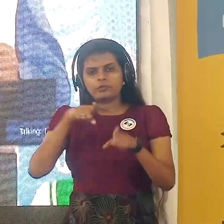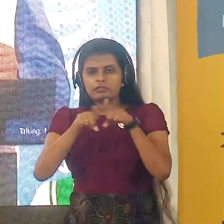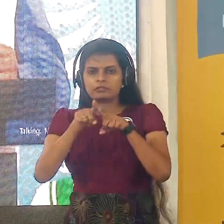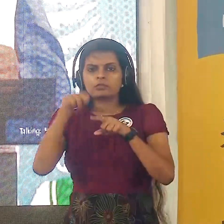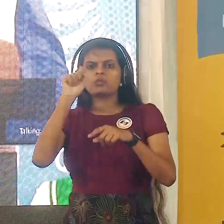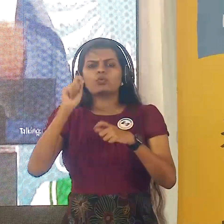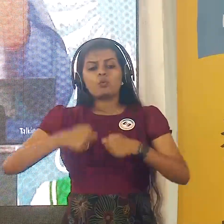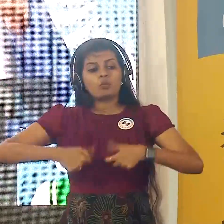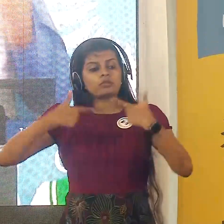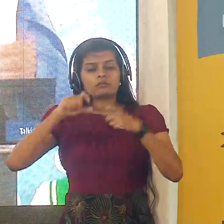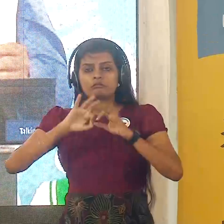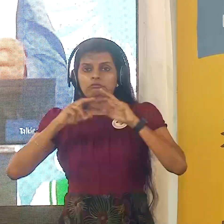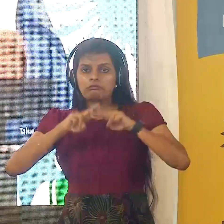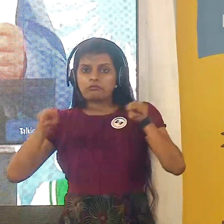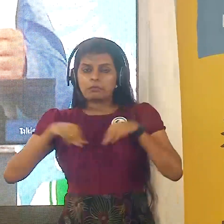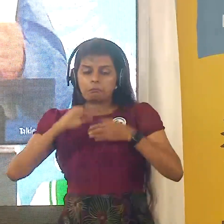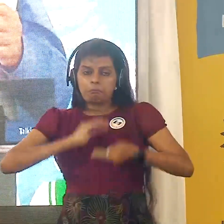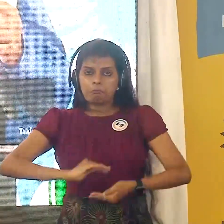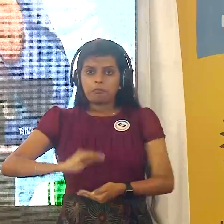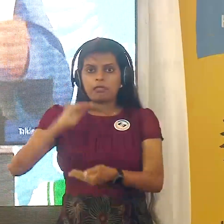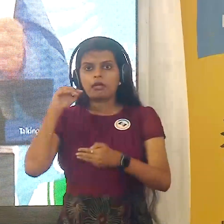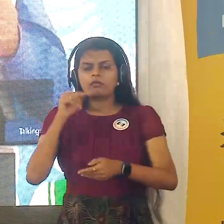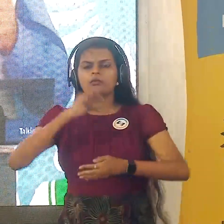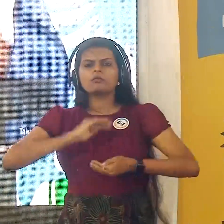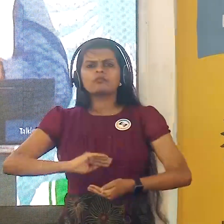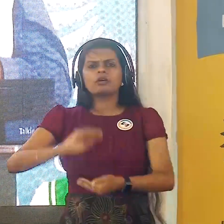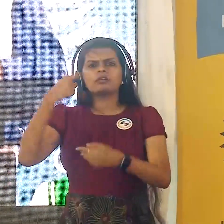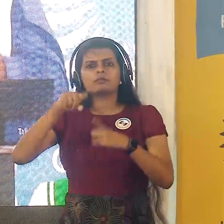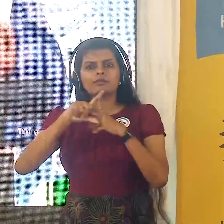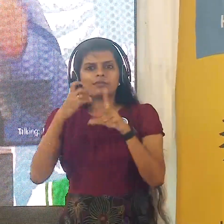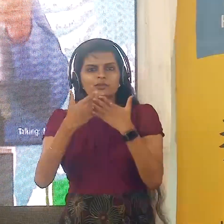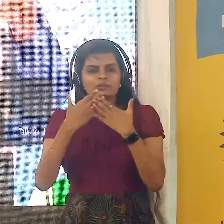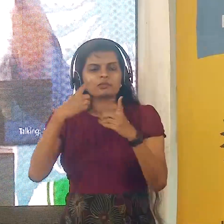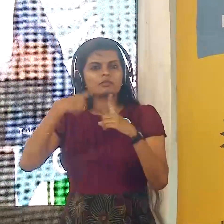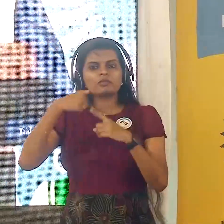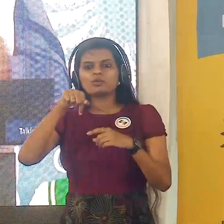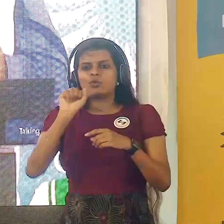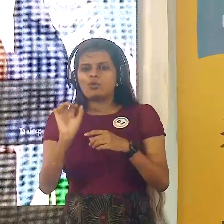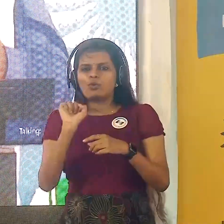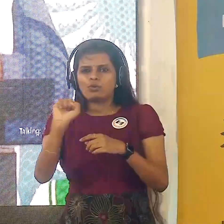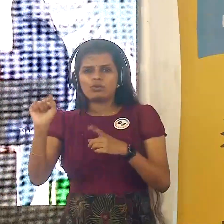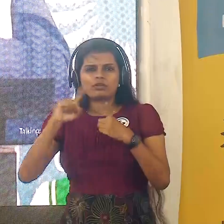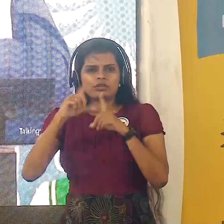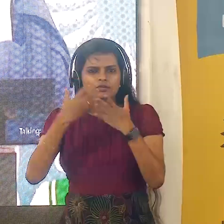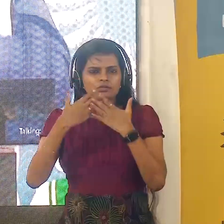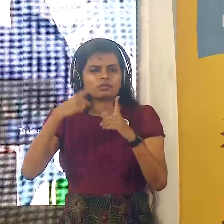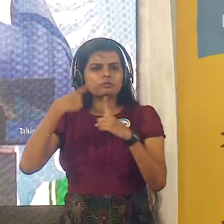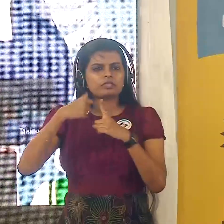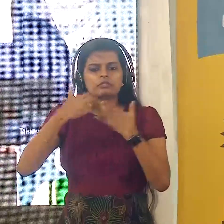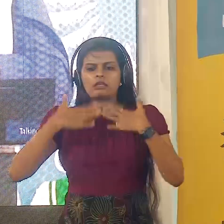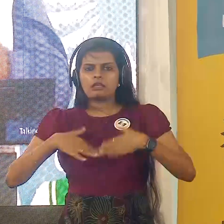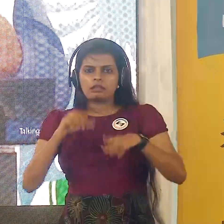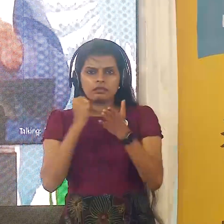family, you are required to be taken for education, you are required to be taken care of for the